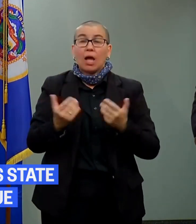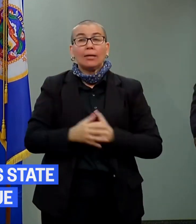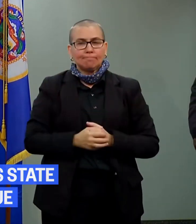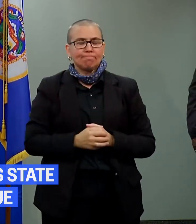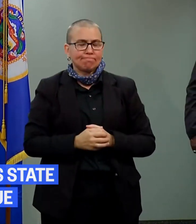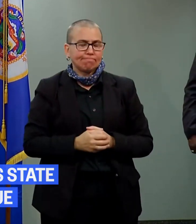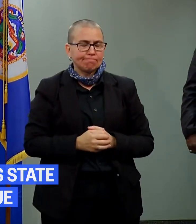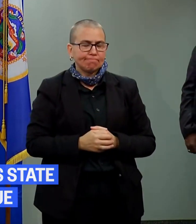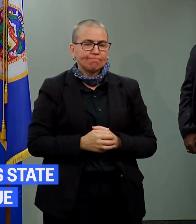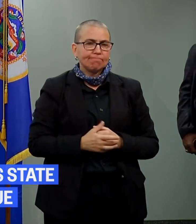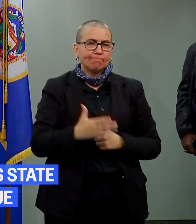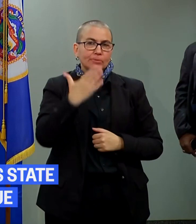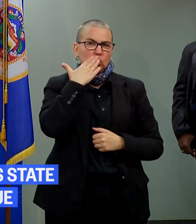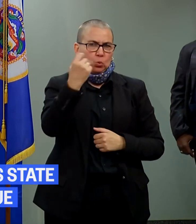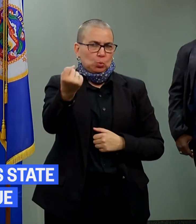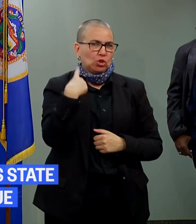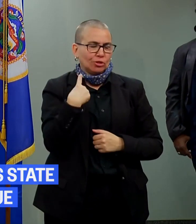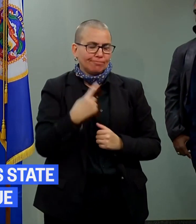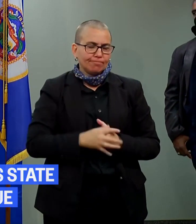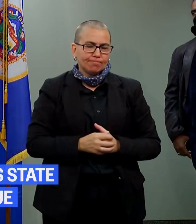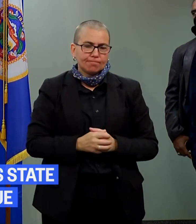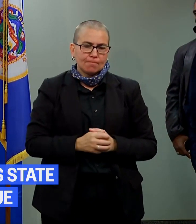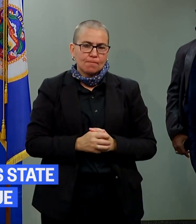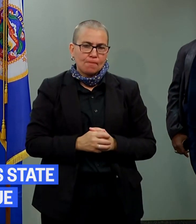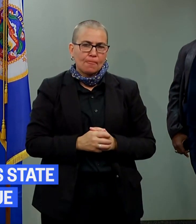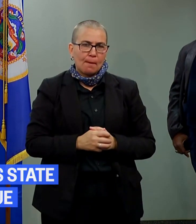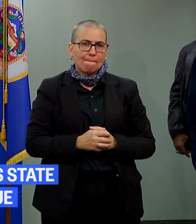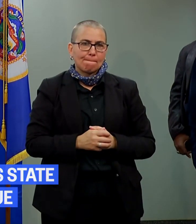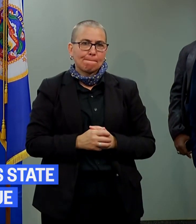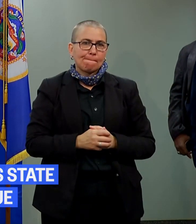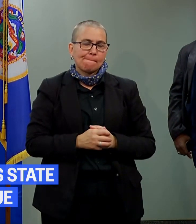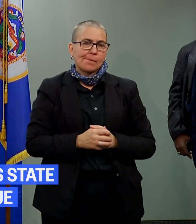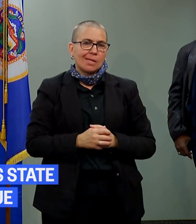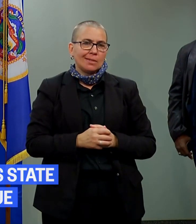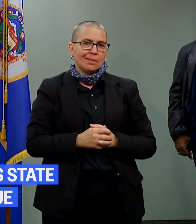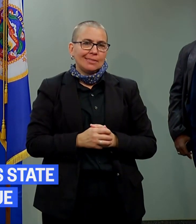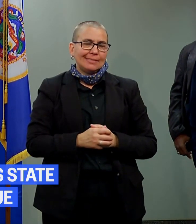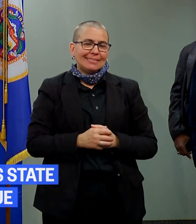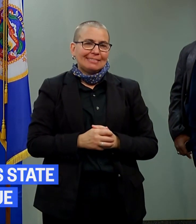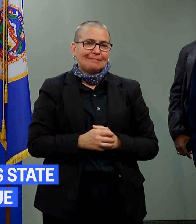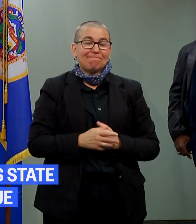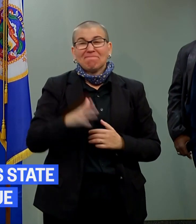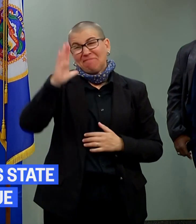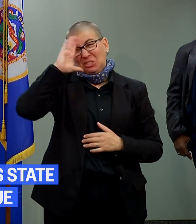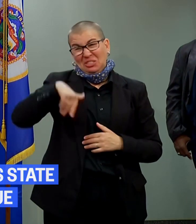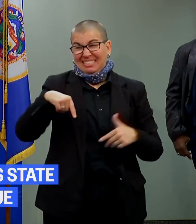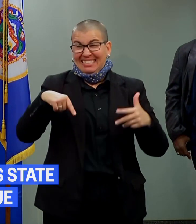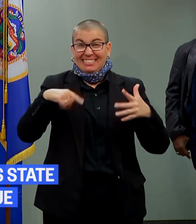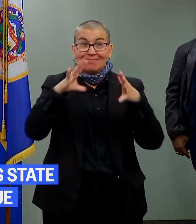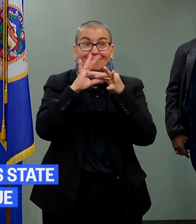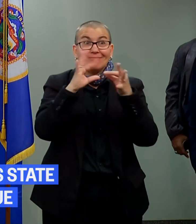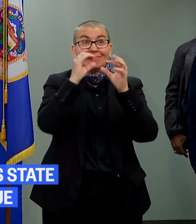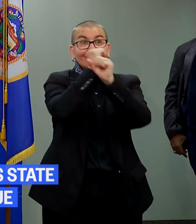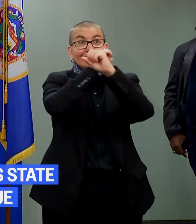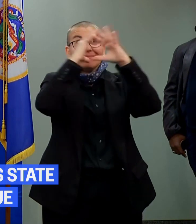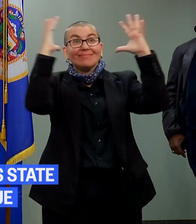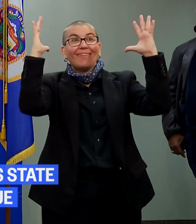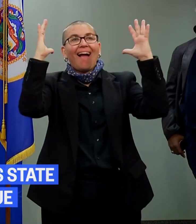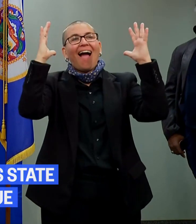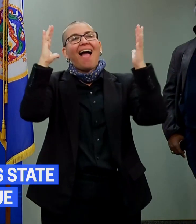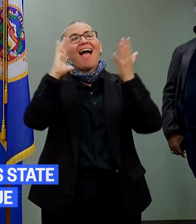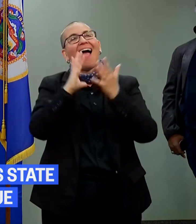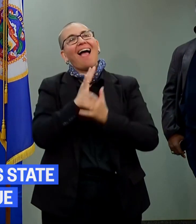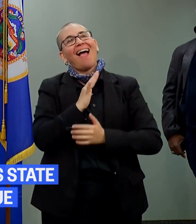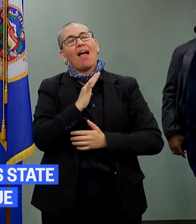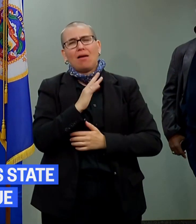my comments. You know, these aren't particularly pretty actions that we take, and I can assure you, of